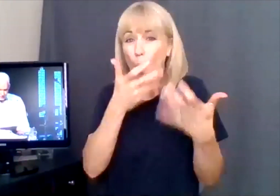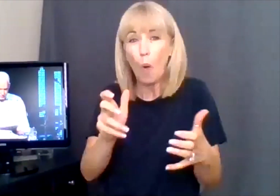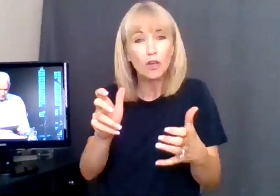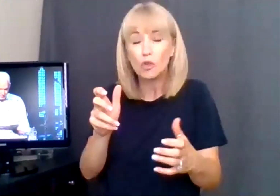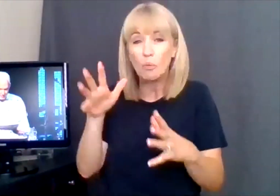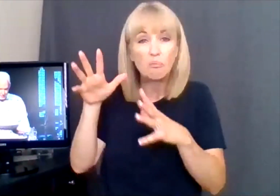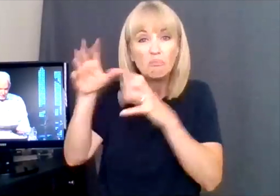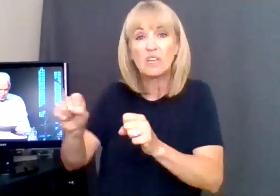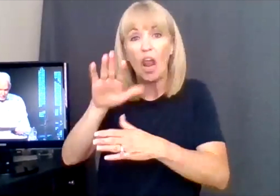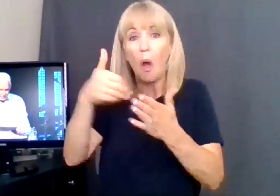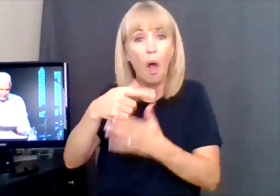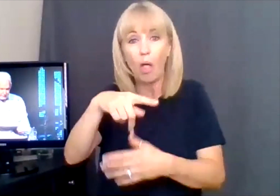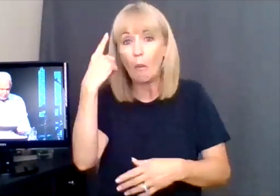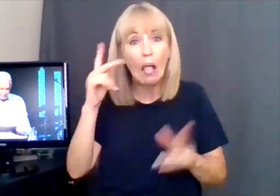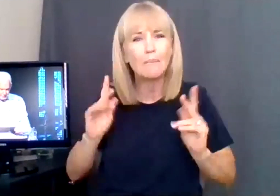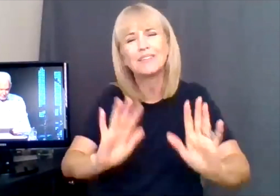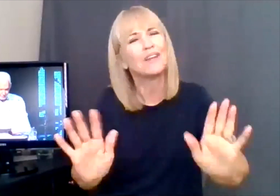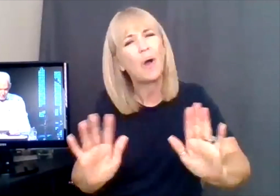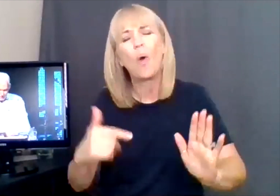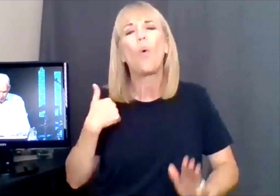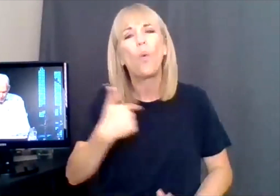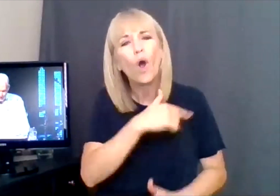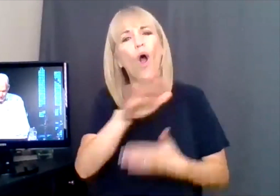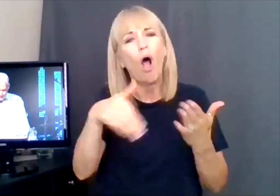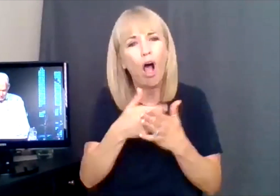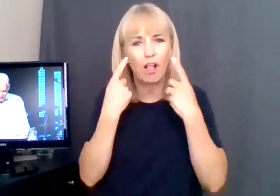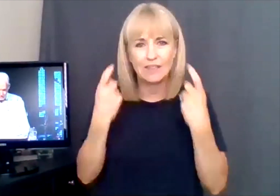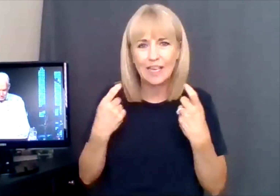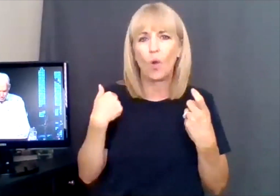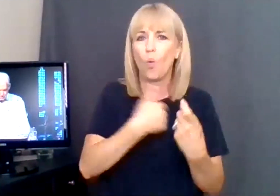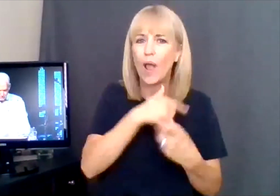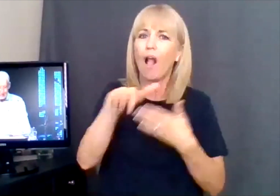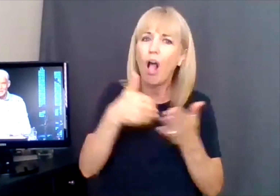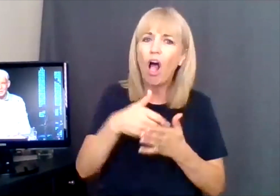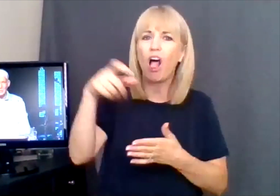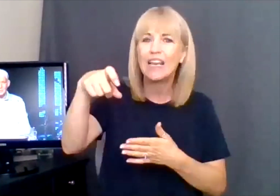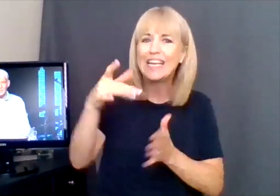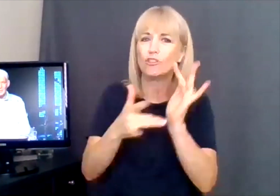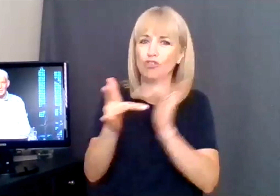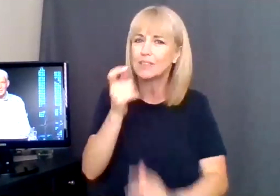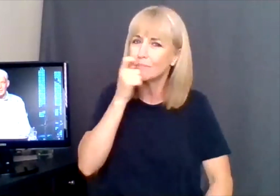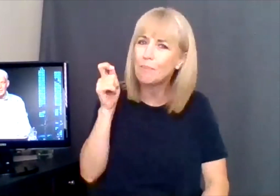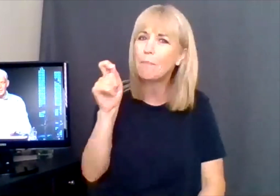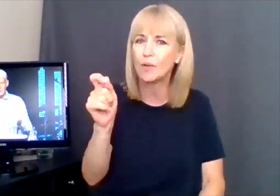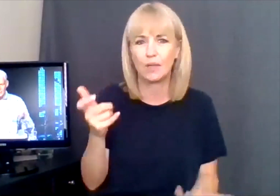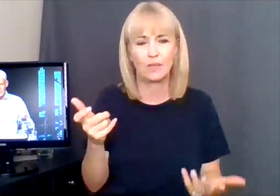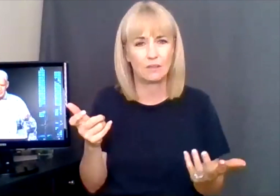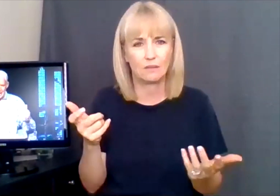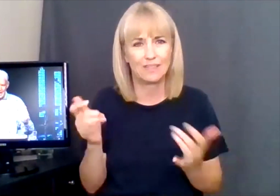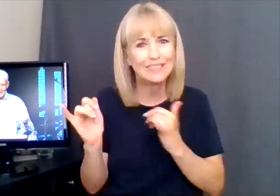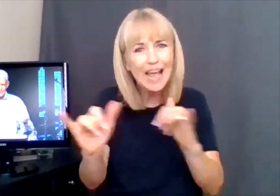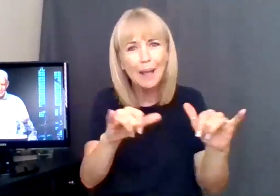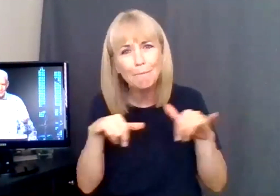can please remember that we are individual sinners and we need Jesus just like you." So can we